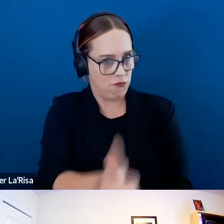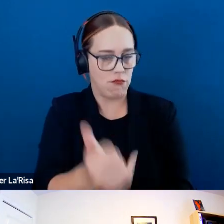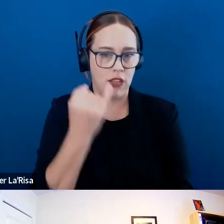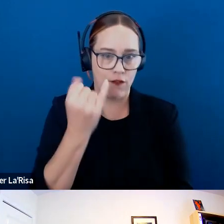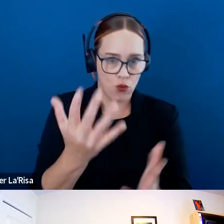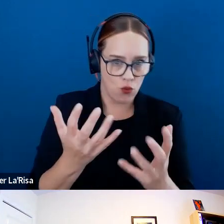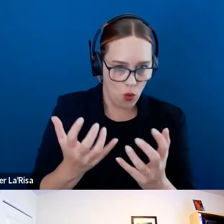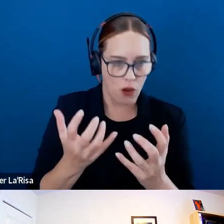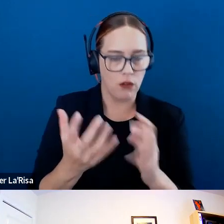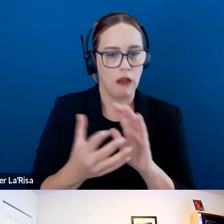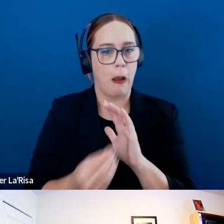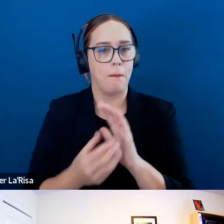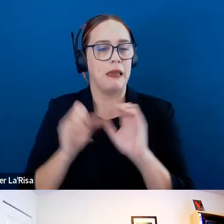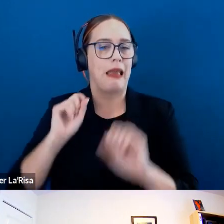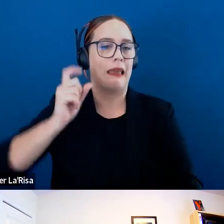copy of this.